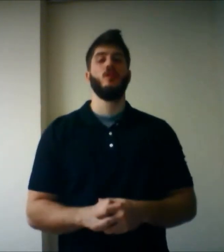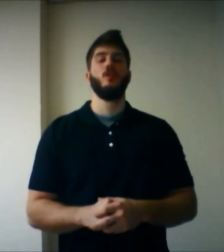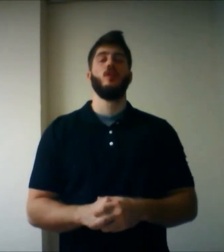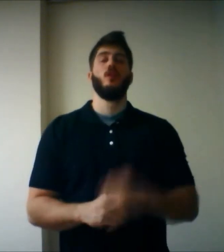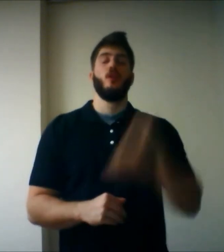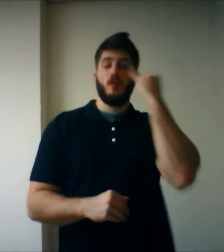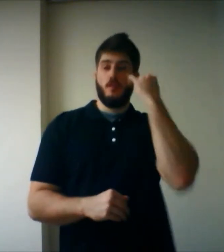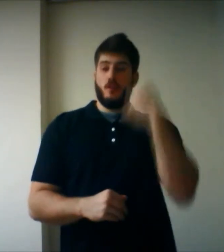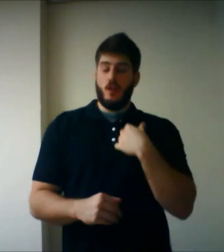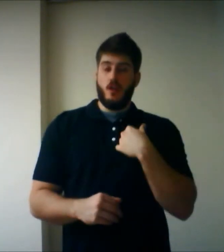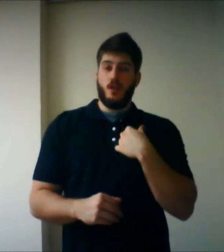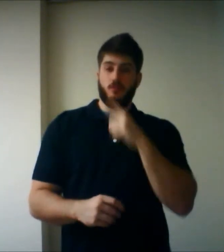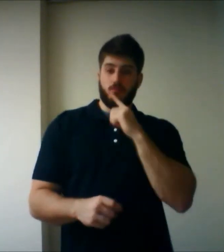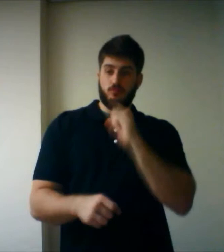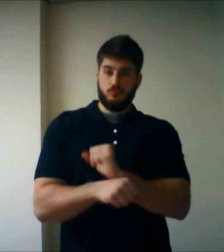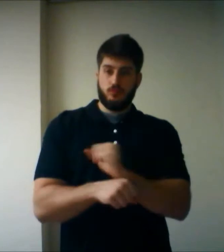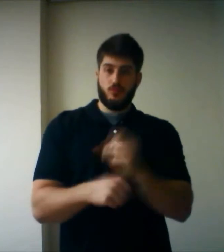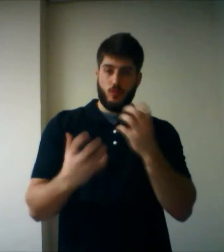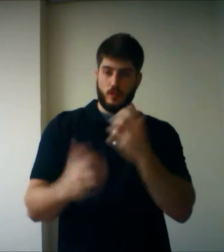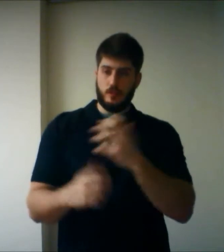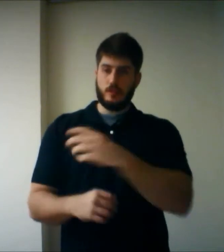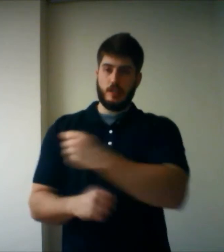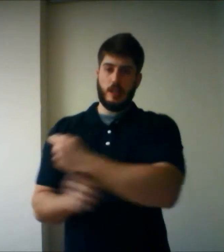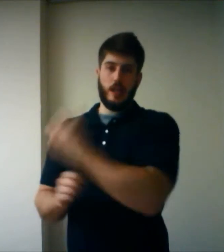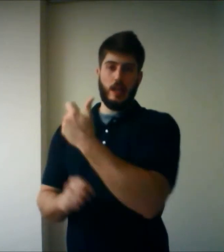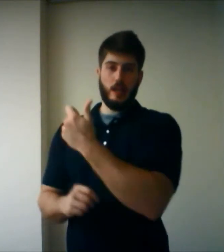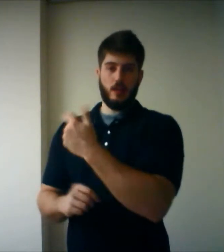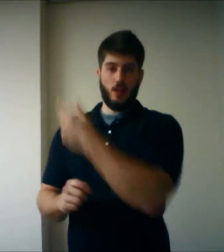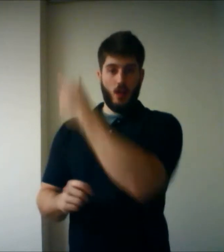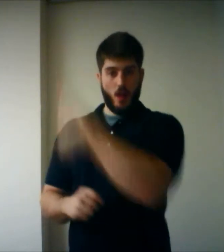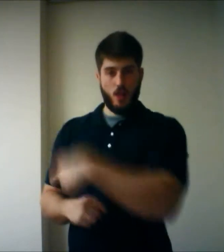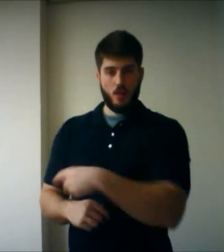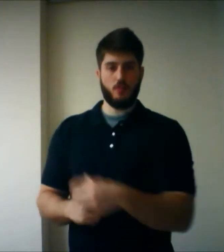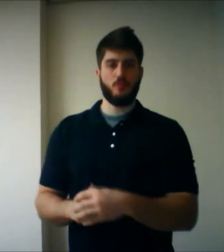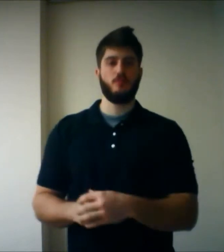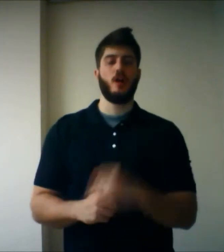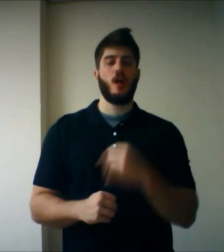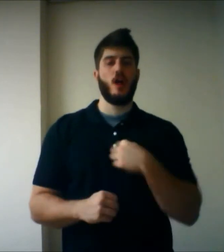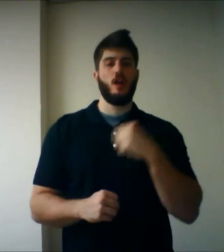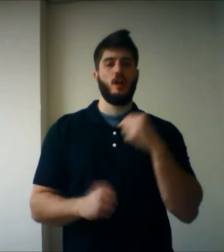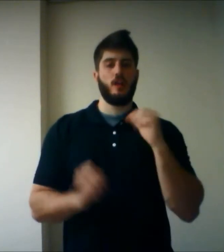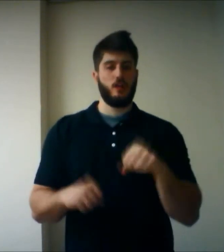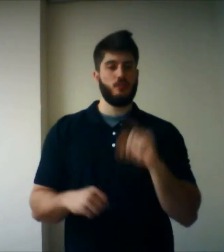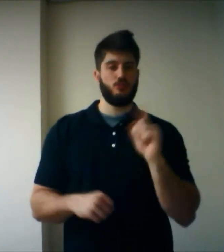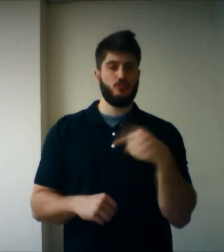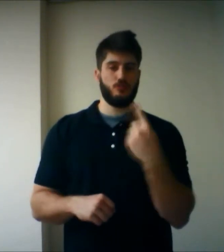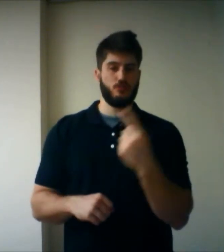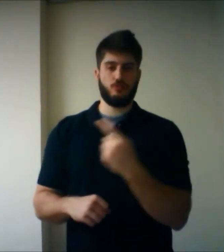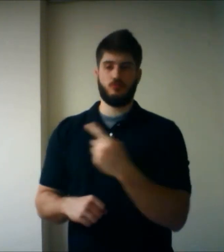actually delete one of the columns, I can just right click